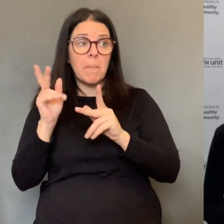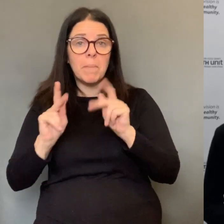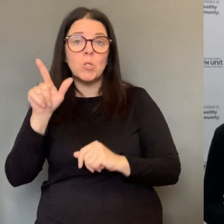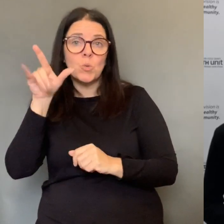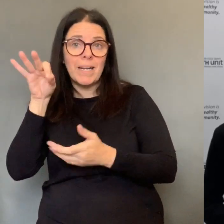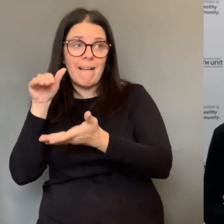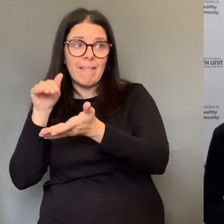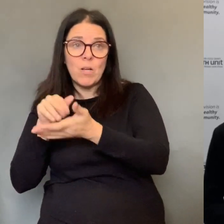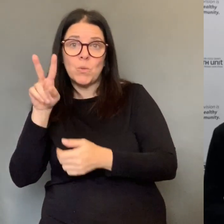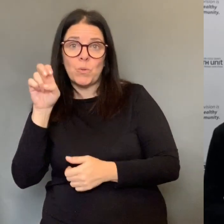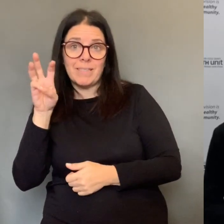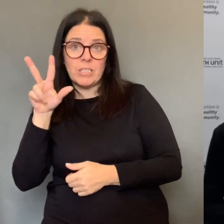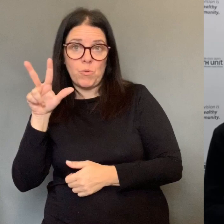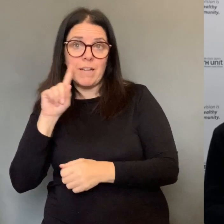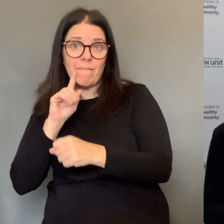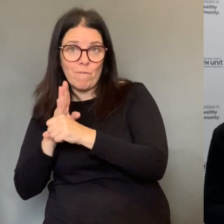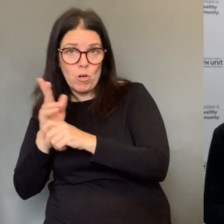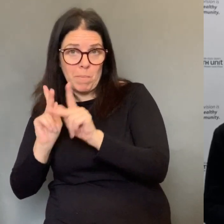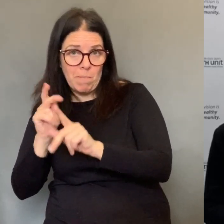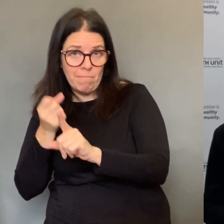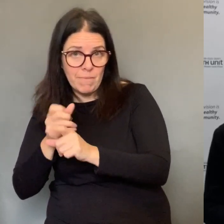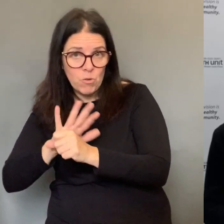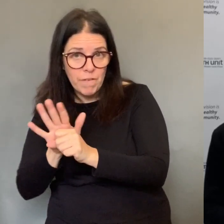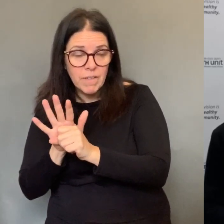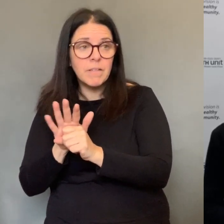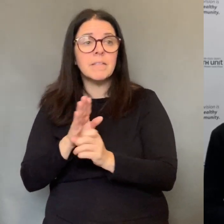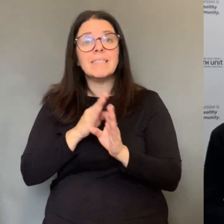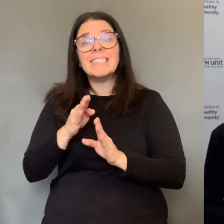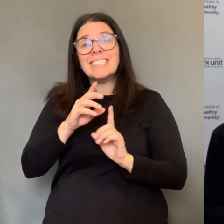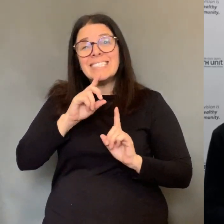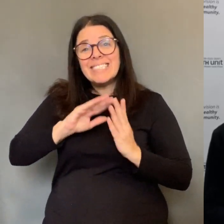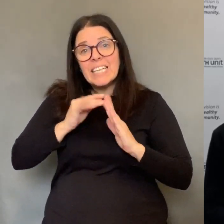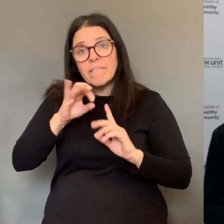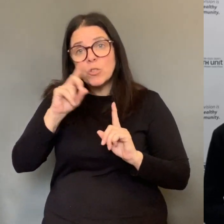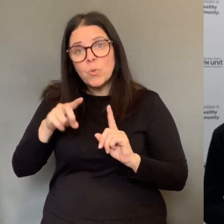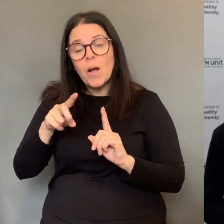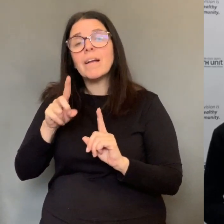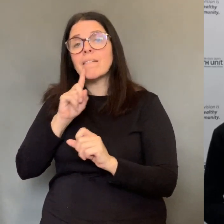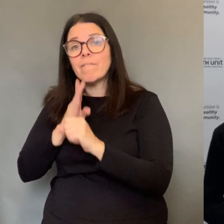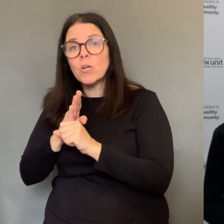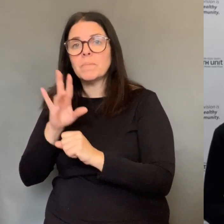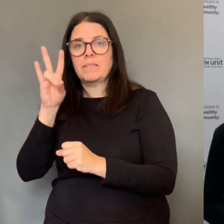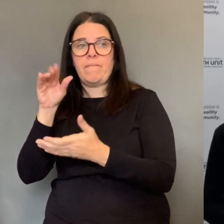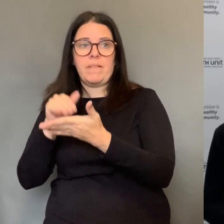and 61% are female, and 1% are unknown at this time.